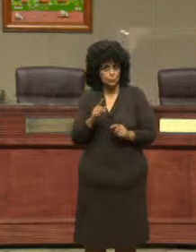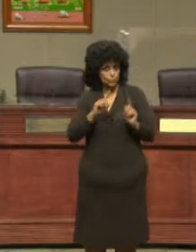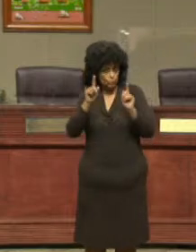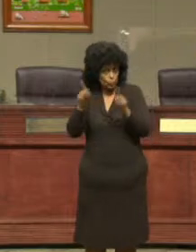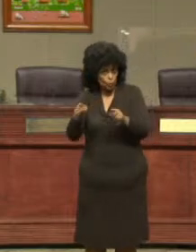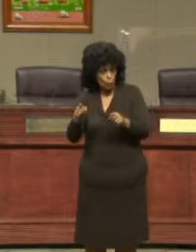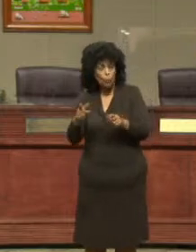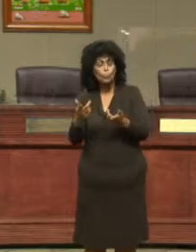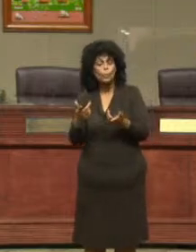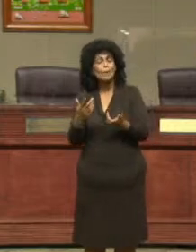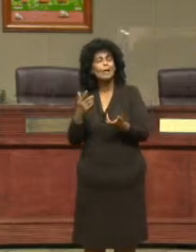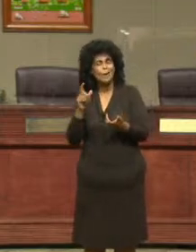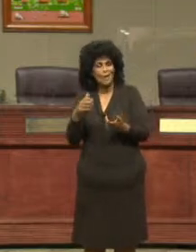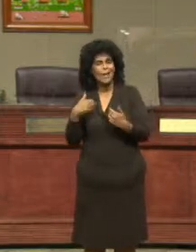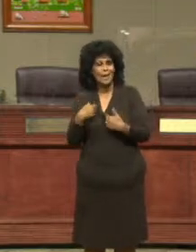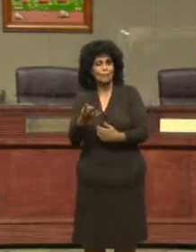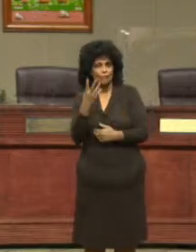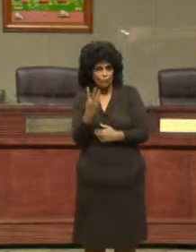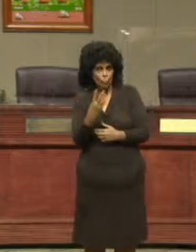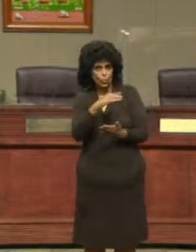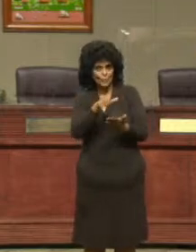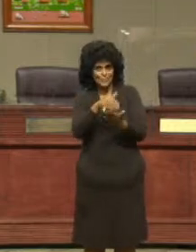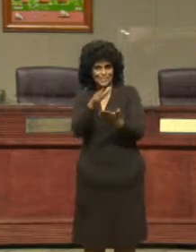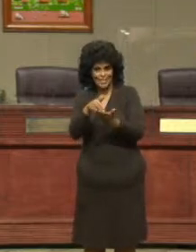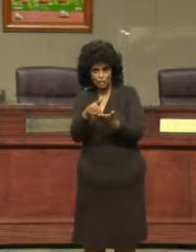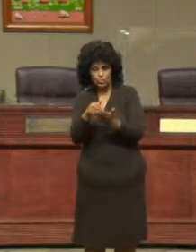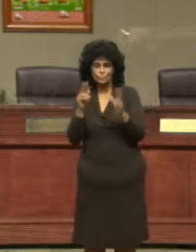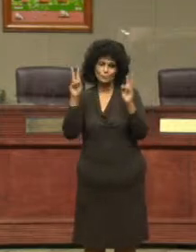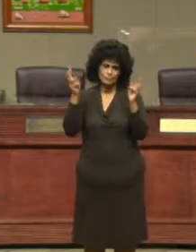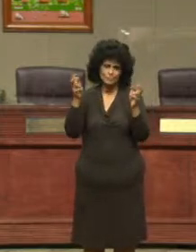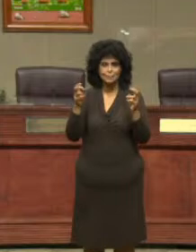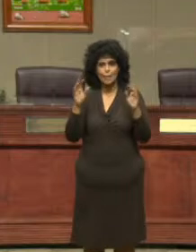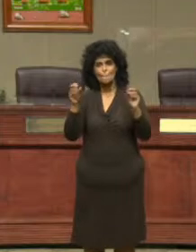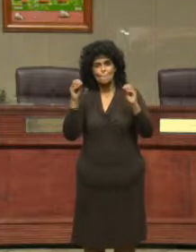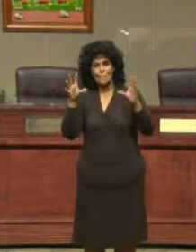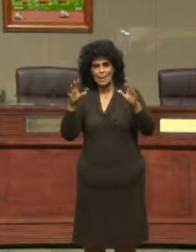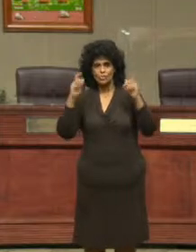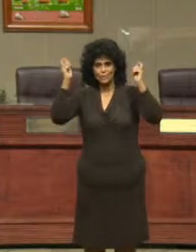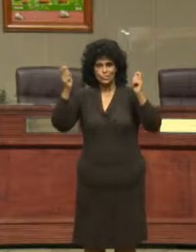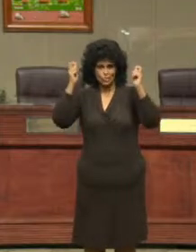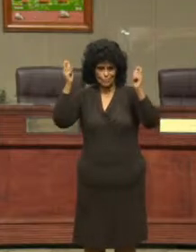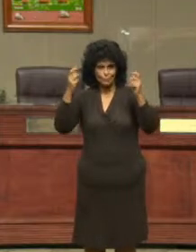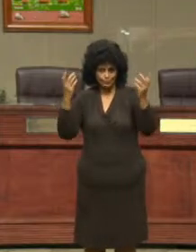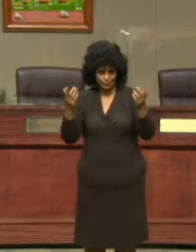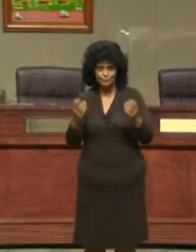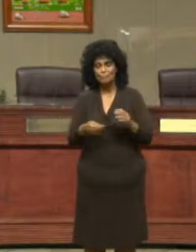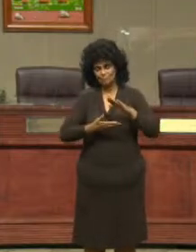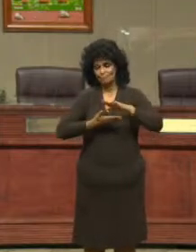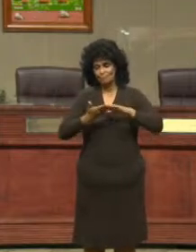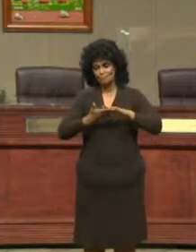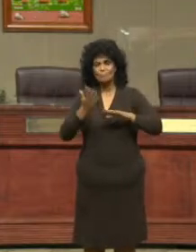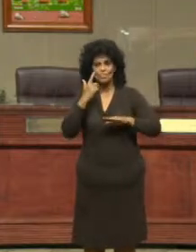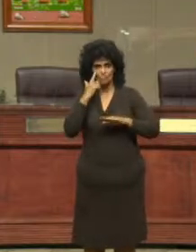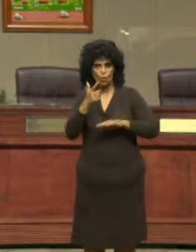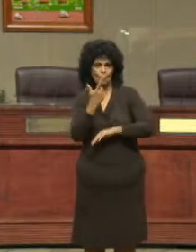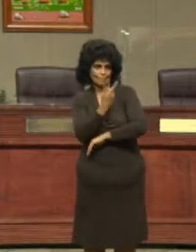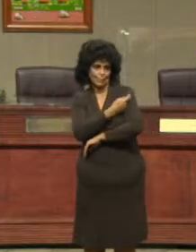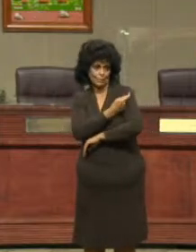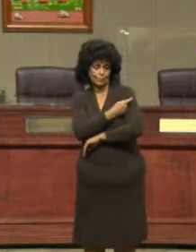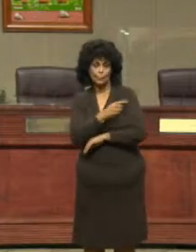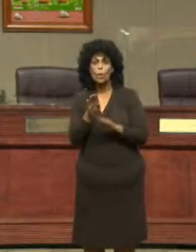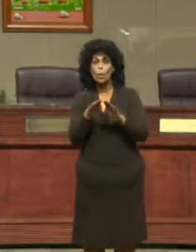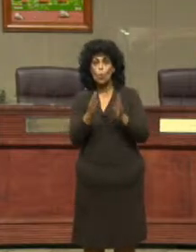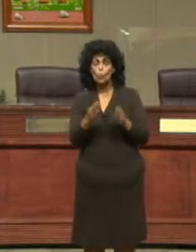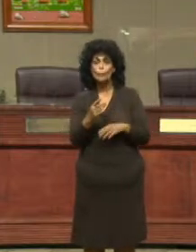that we have our 4 recreation centers, our magic gyms throughout the county operating as vaccination sites. They will be open Tuesday